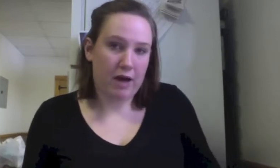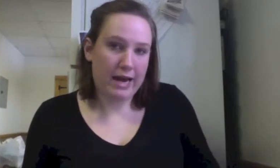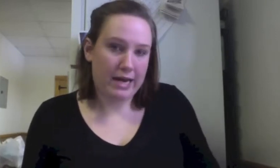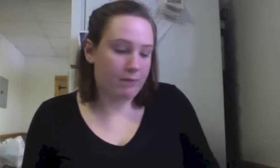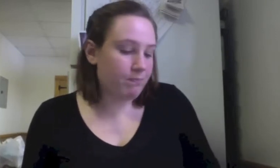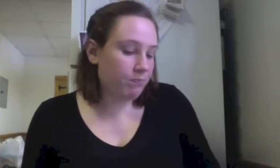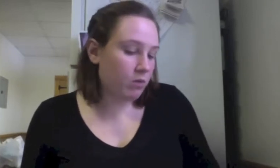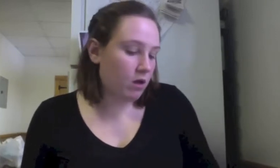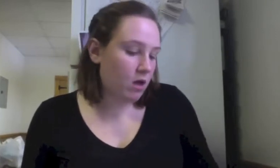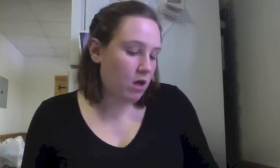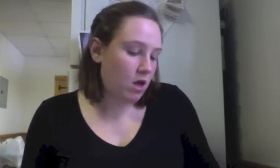dividing.